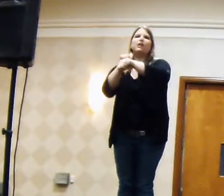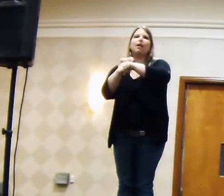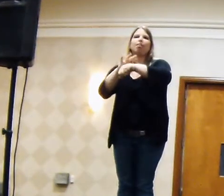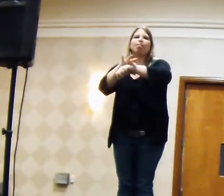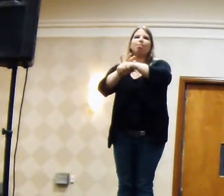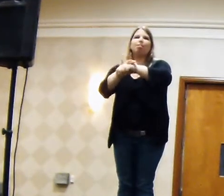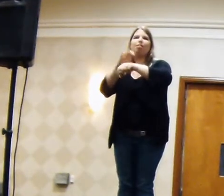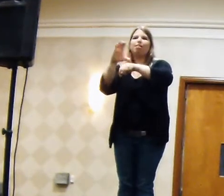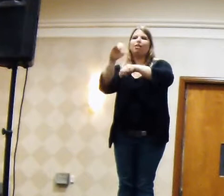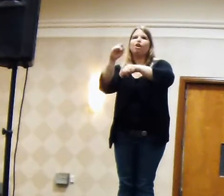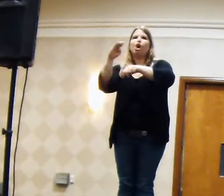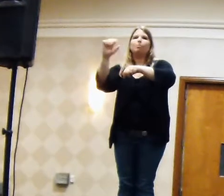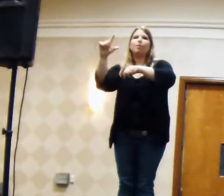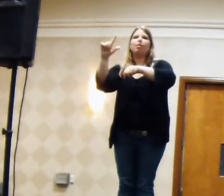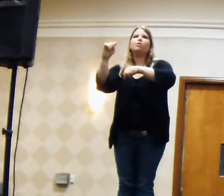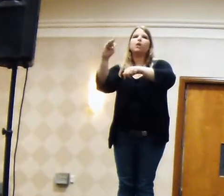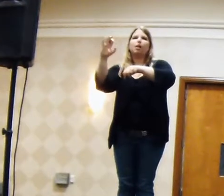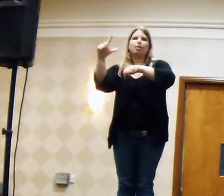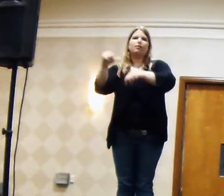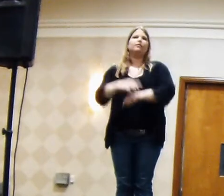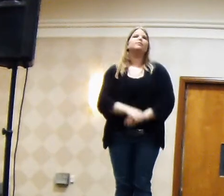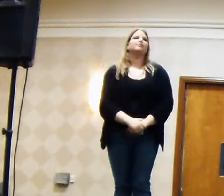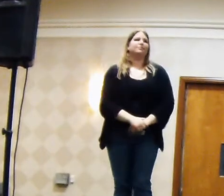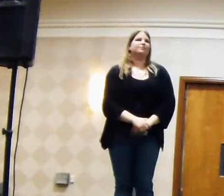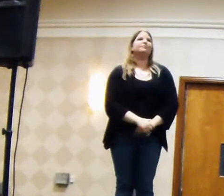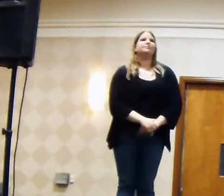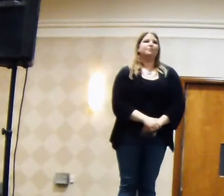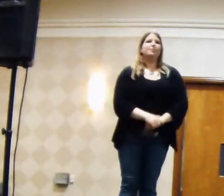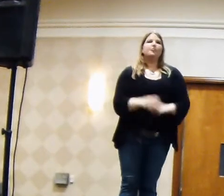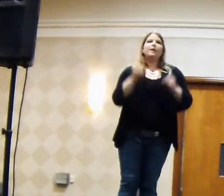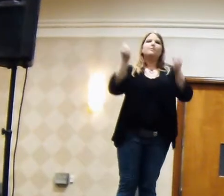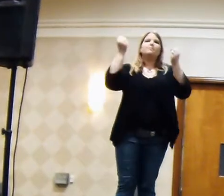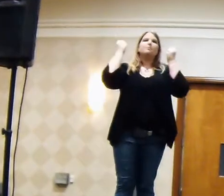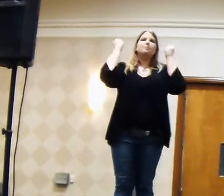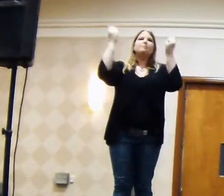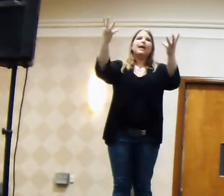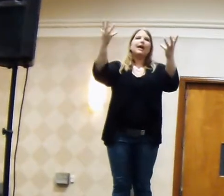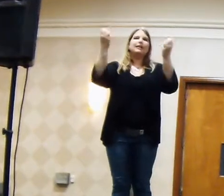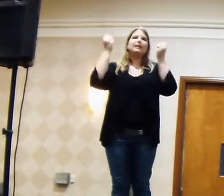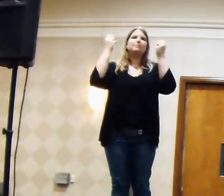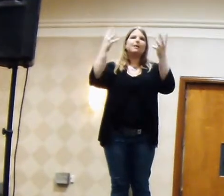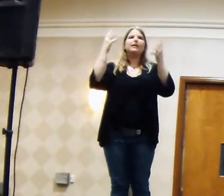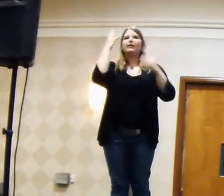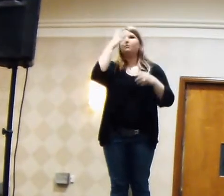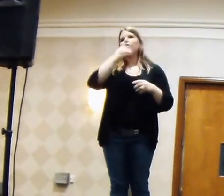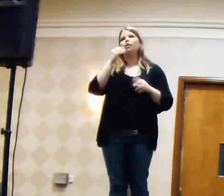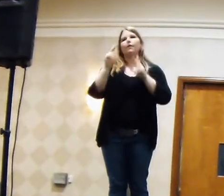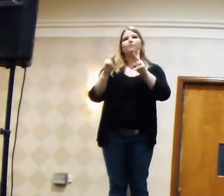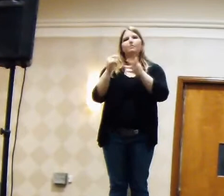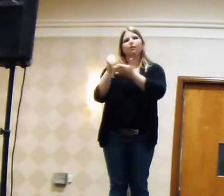people. Okay. But we have many, many beautiful people teaching us.